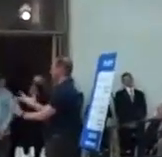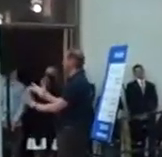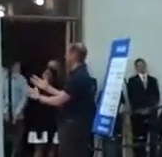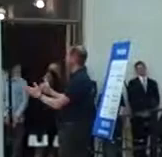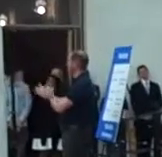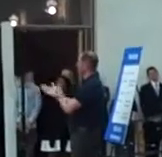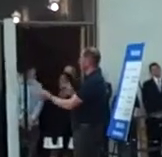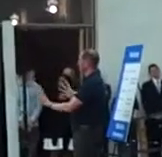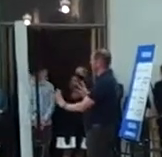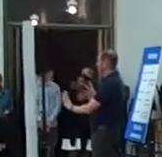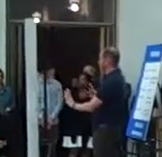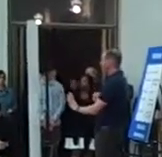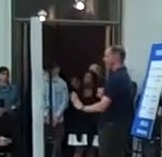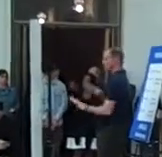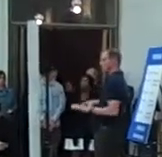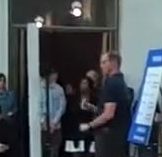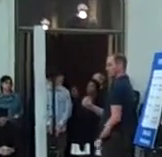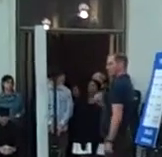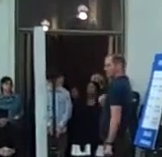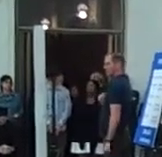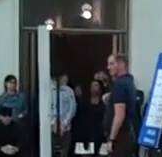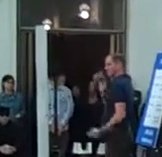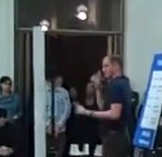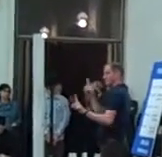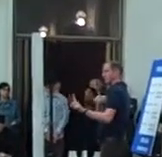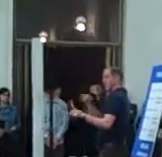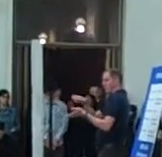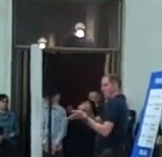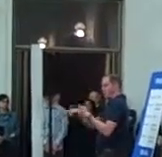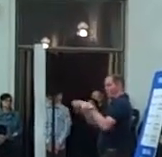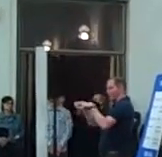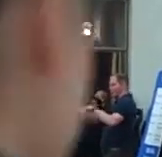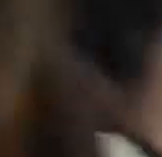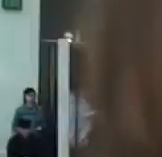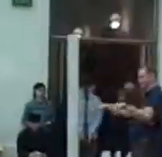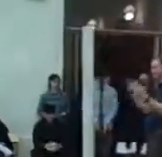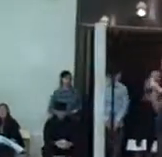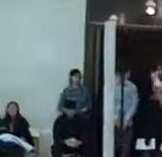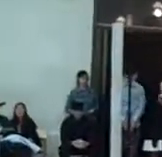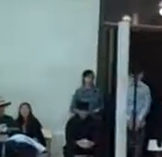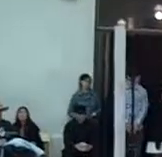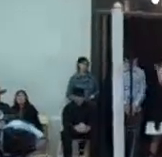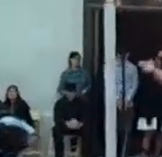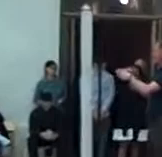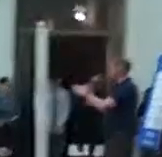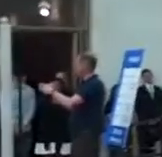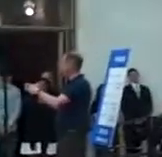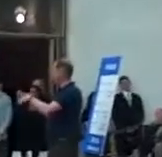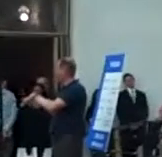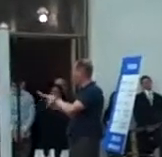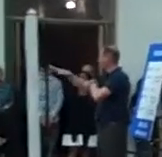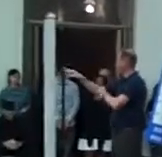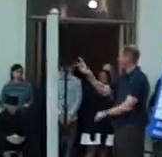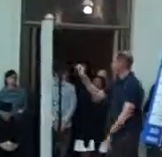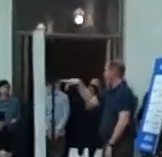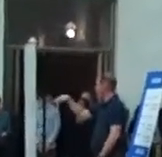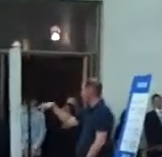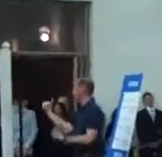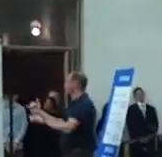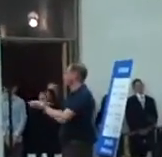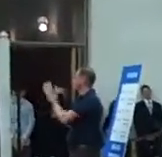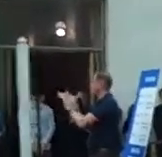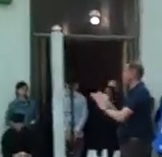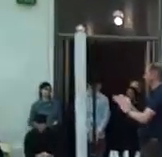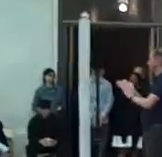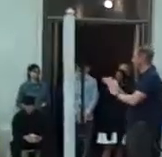Hall, I'll do it myself. And I actually wrote a check, and we put that temporary ramp, which, by the way, has now been made a permanent ramp,